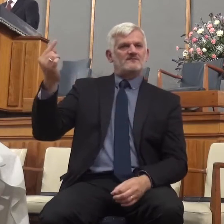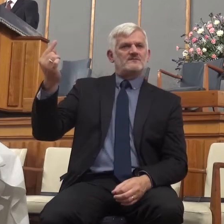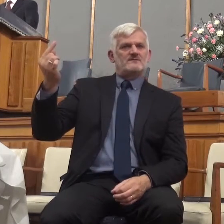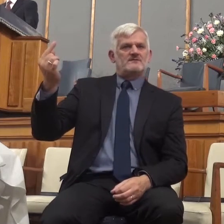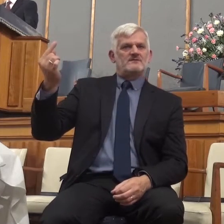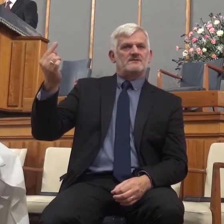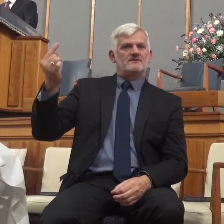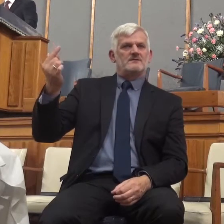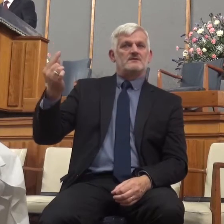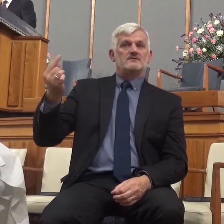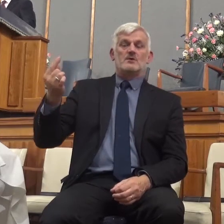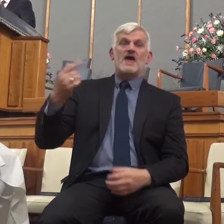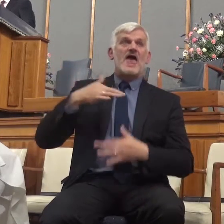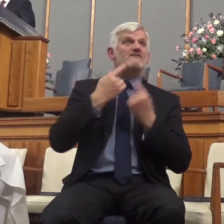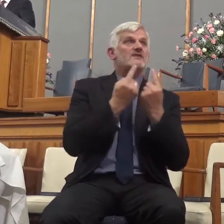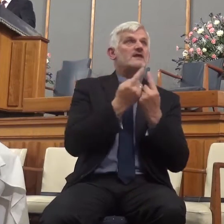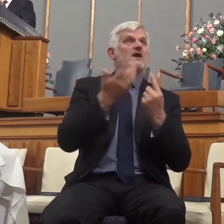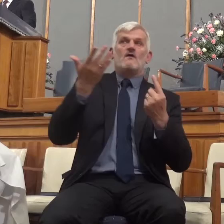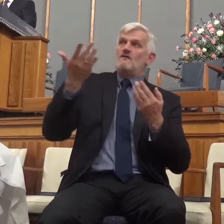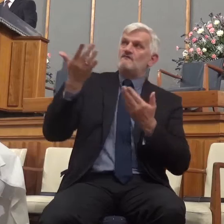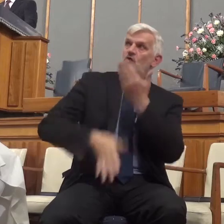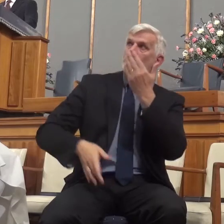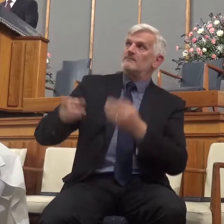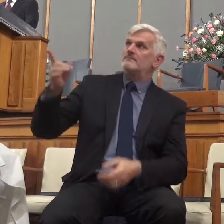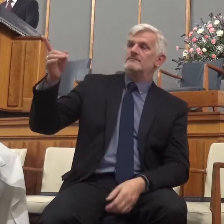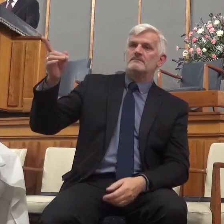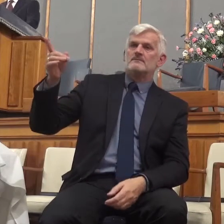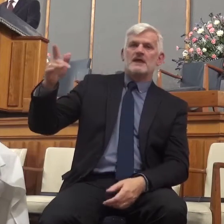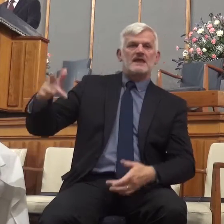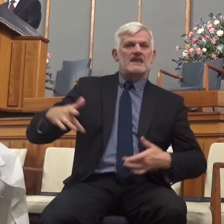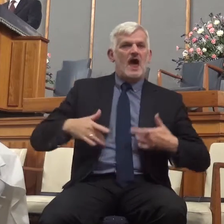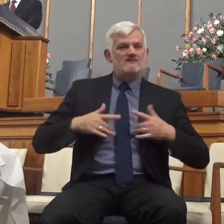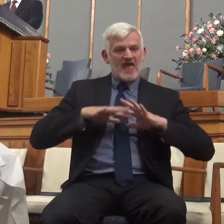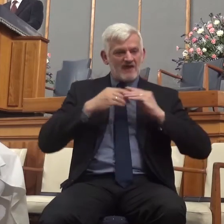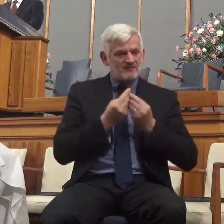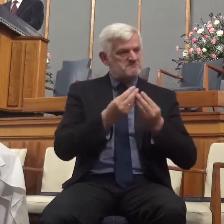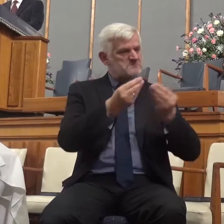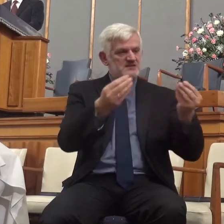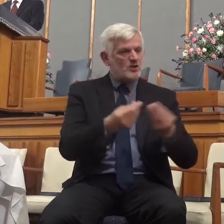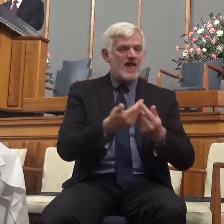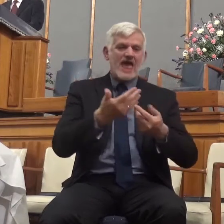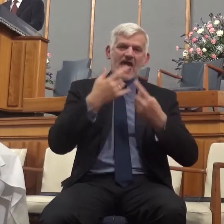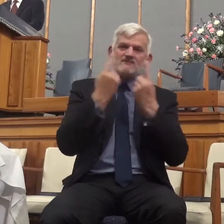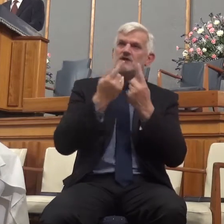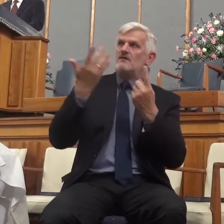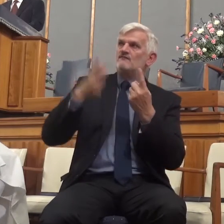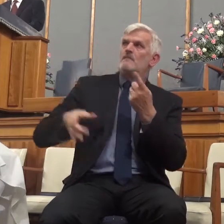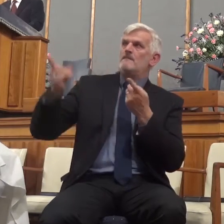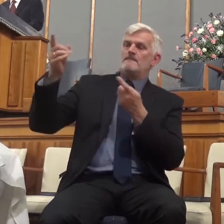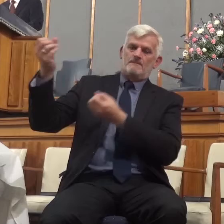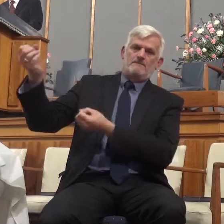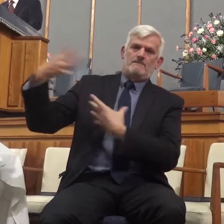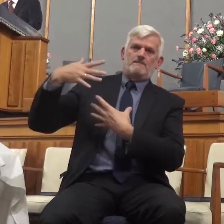else comes. All matter, all life flows from him. He